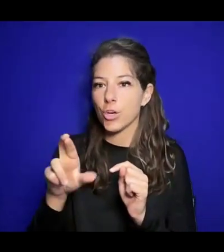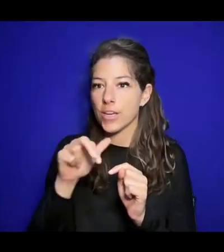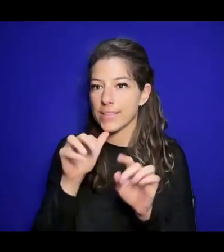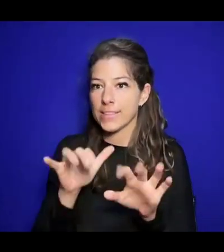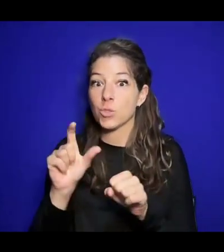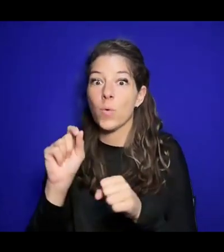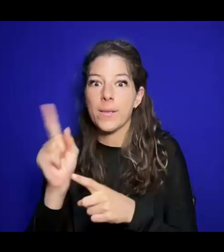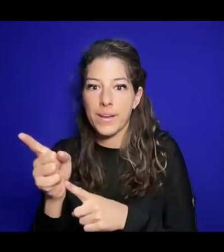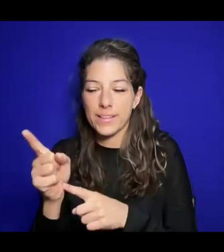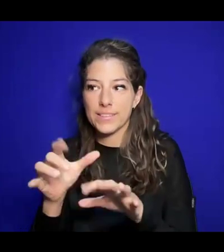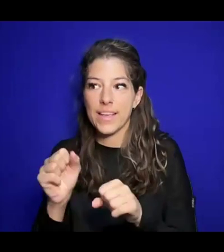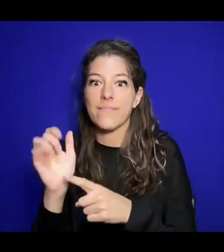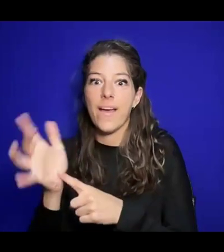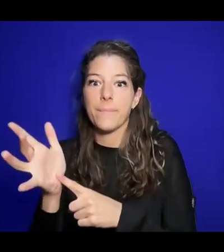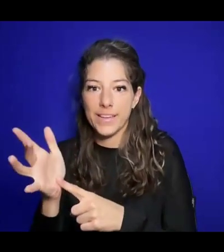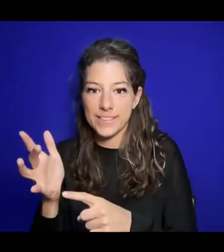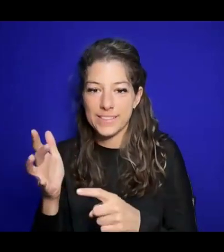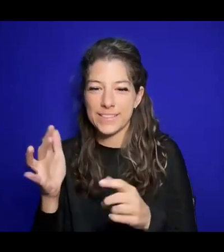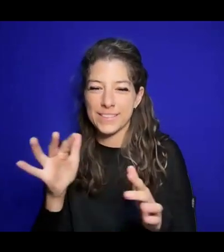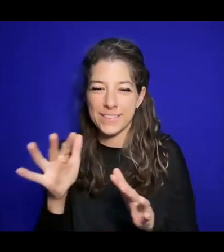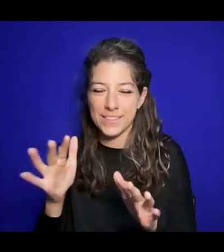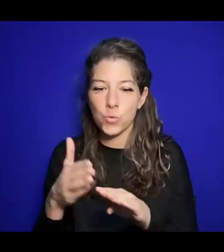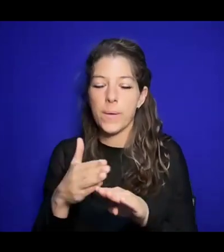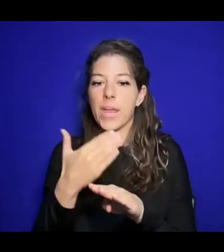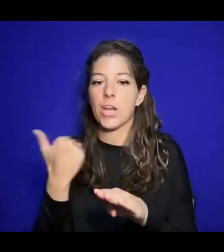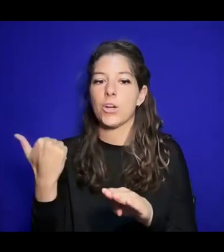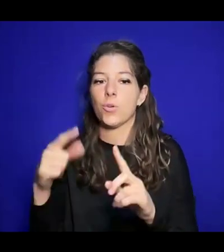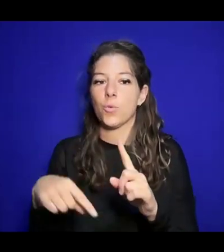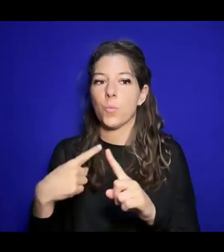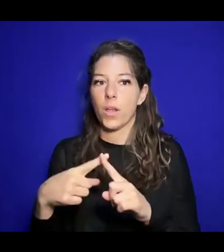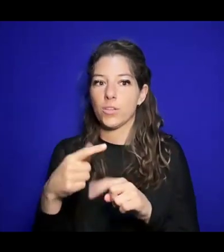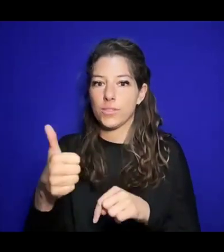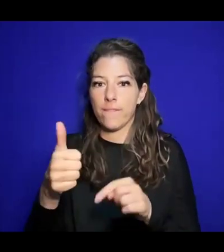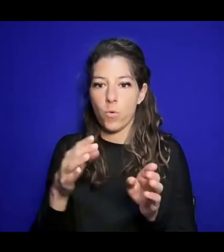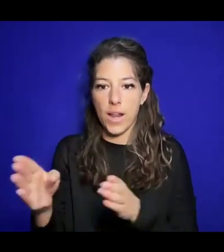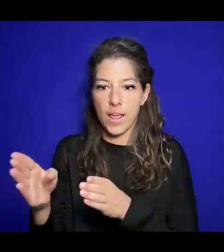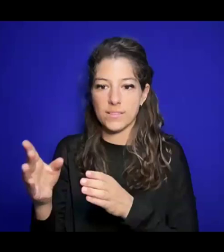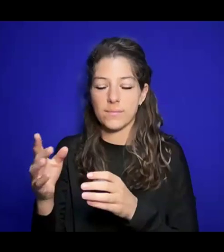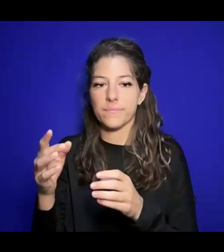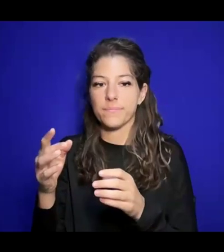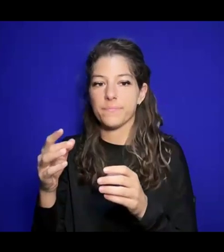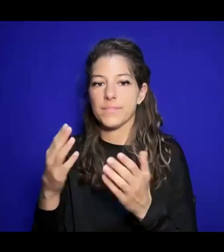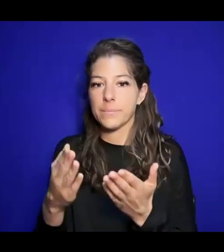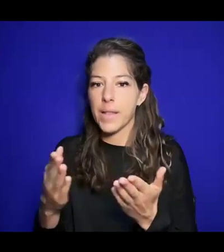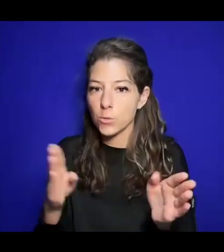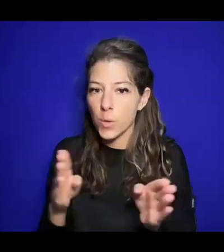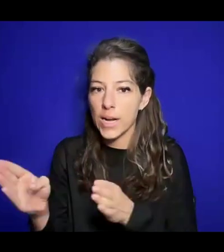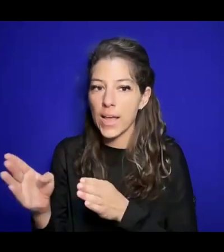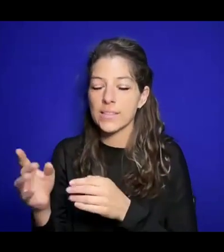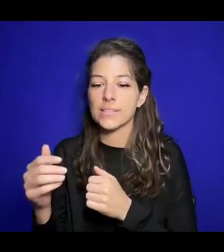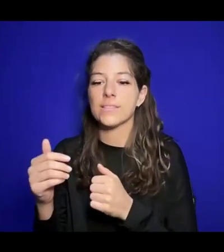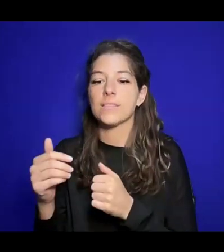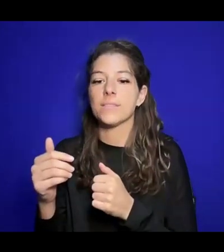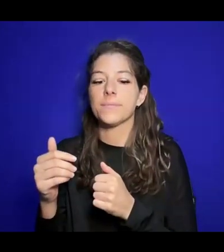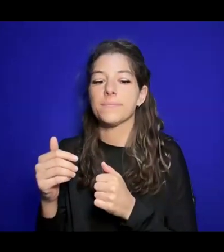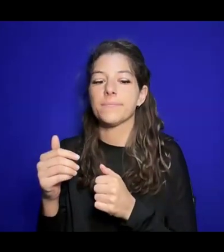20 minutes, it takes 5 minutes. You get better at it once you get yourself organized, once you get your supplies organized, once you get